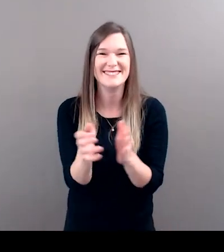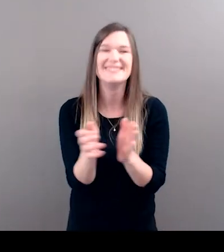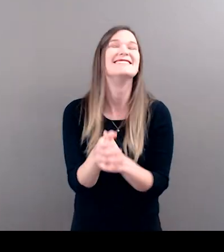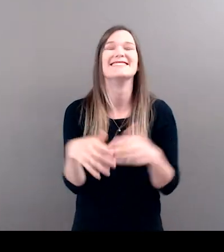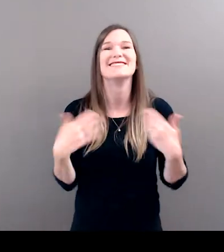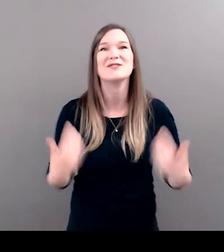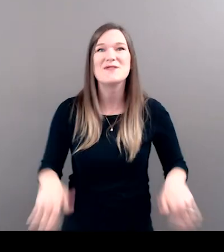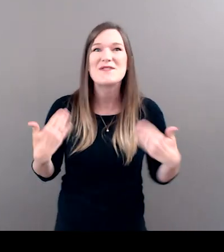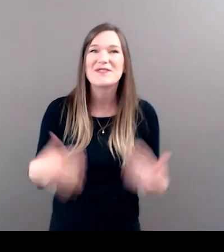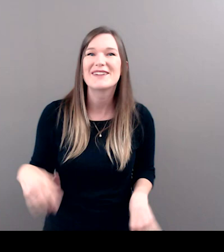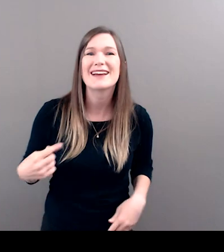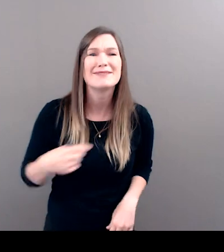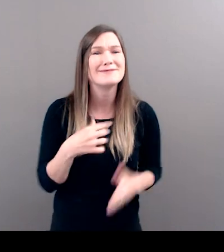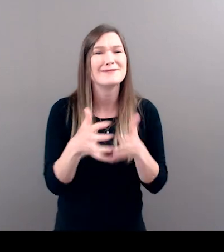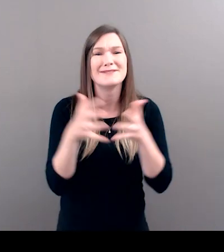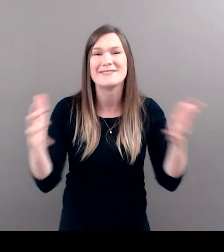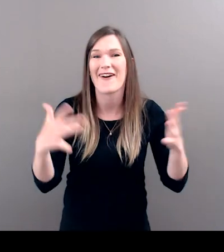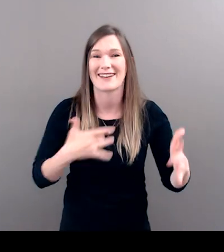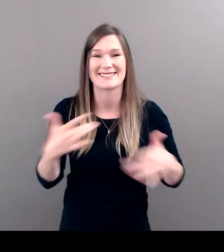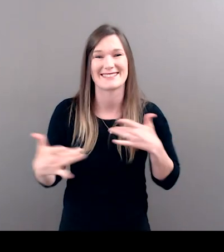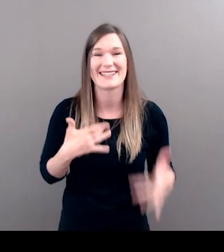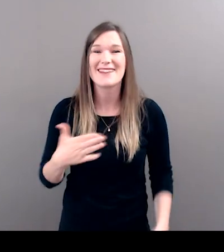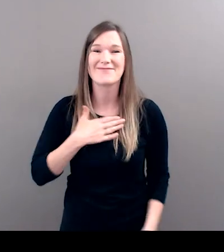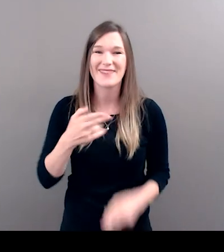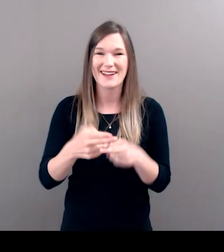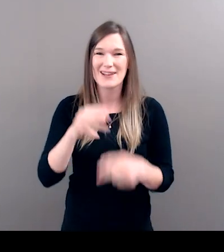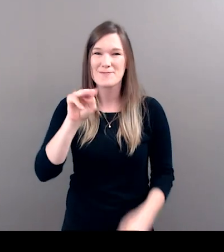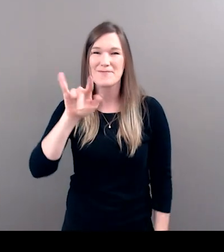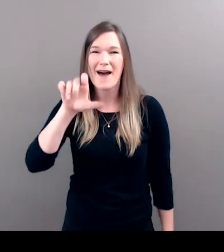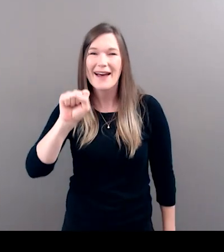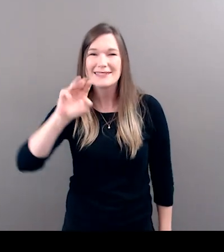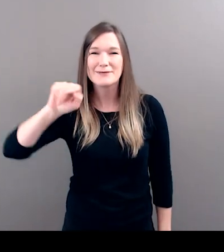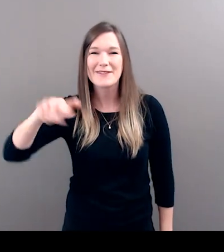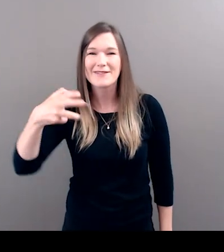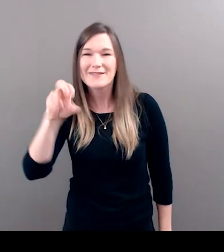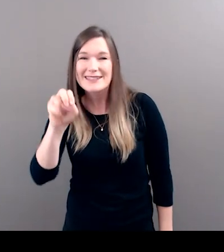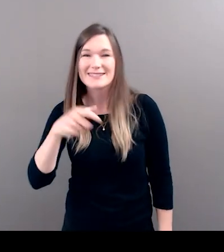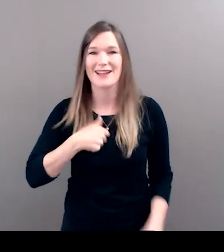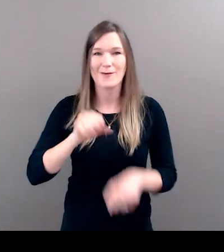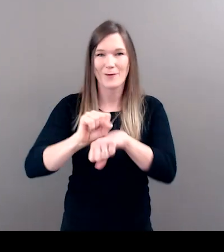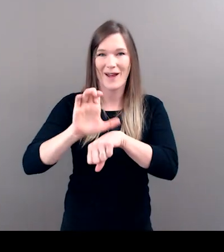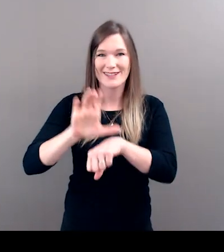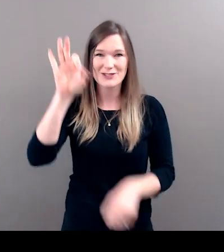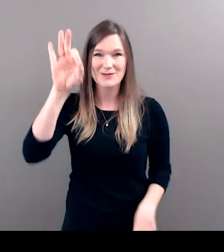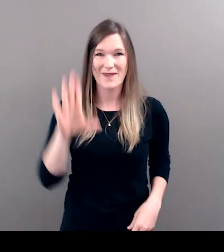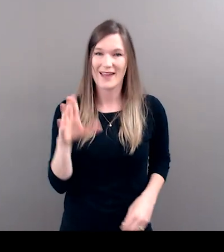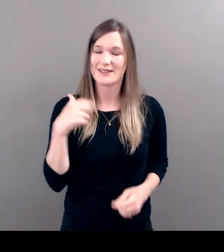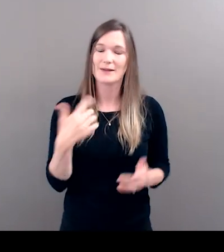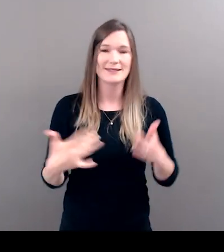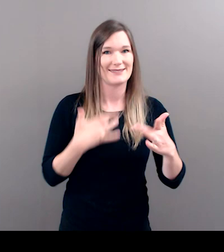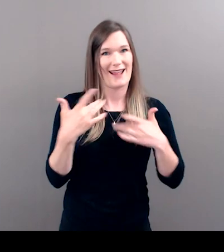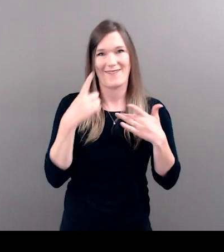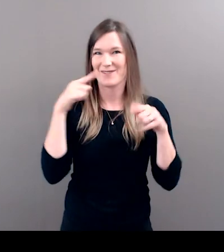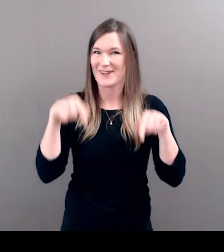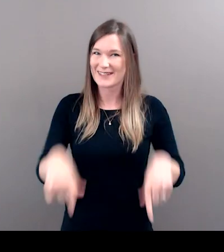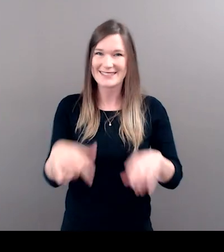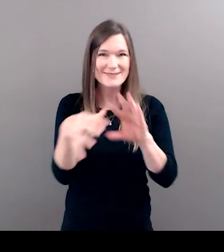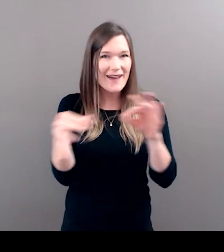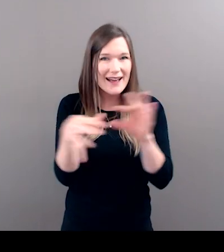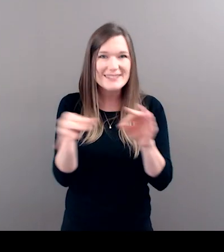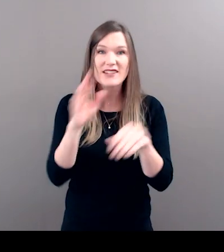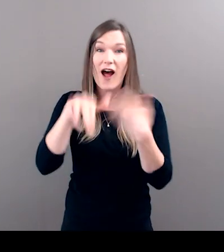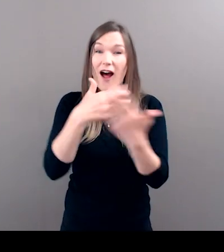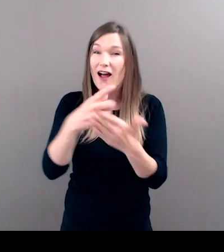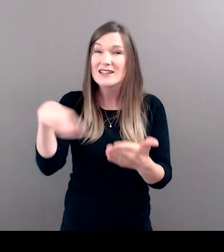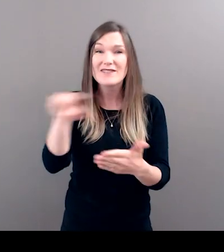I am so excited. I'm Miles McPherson, pastor of the Rock Church, and we are so excited about this message. All of y'all out there, please hit the share button. Get this